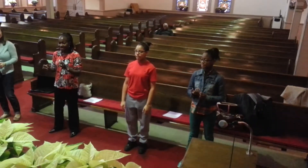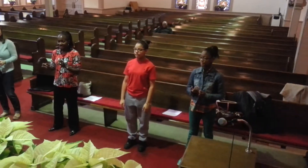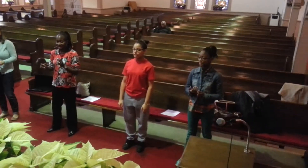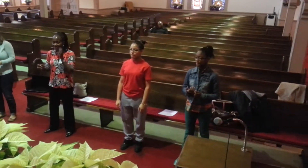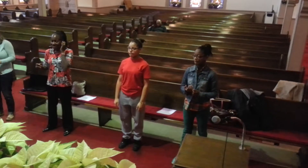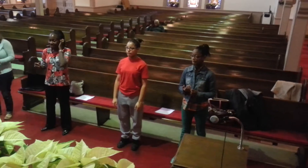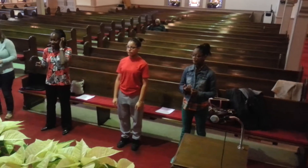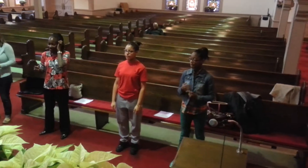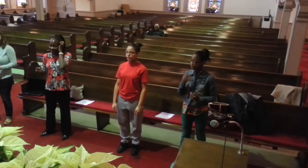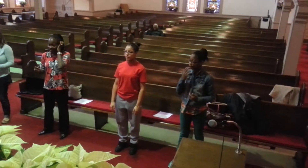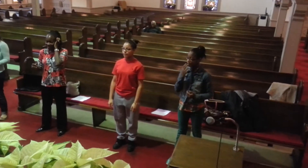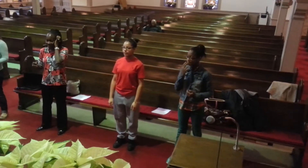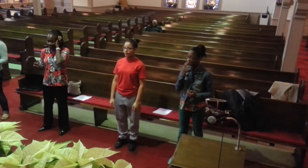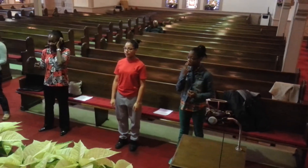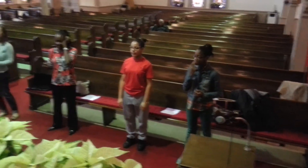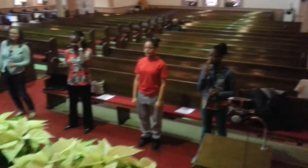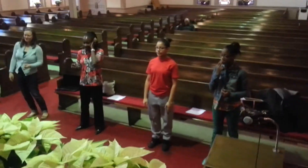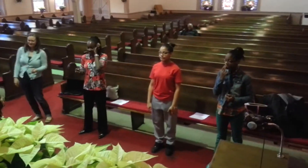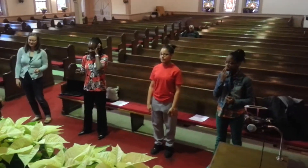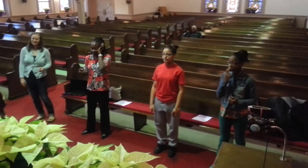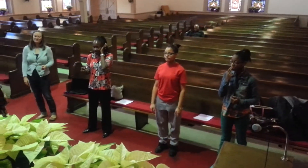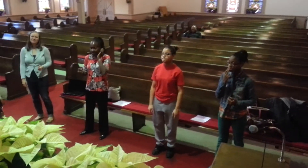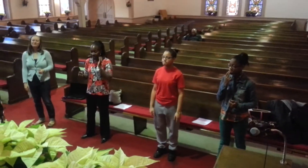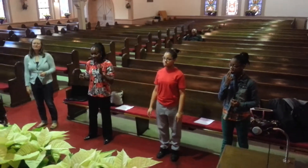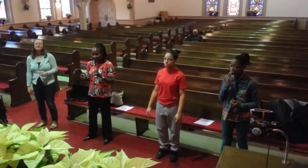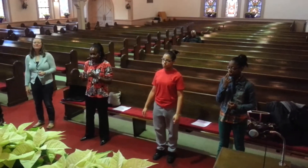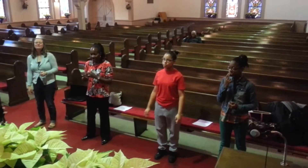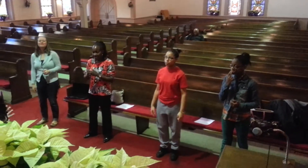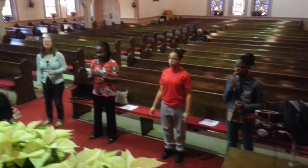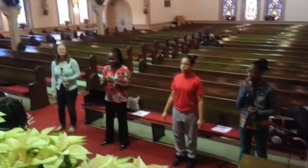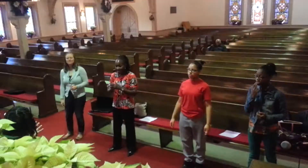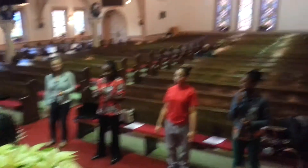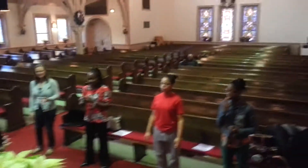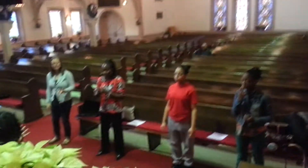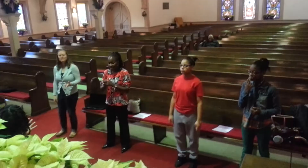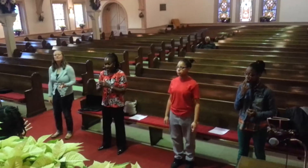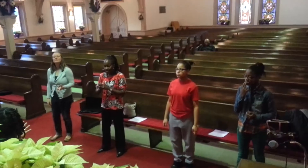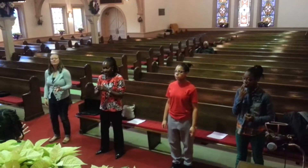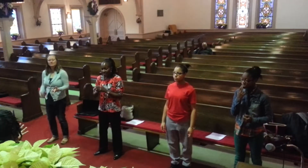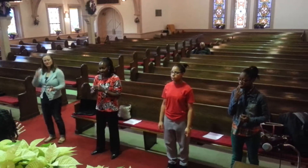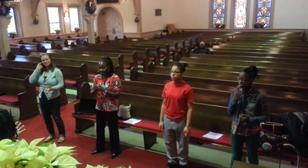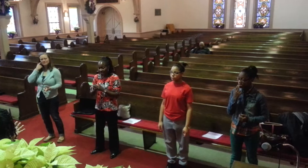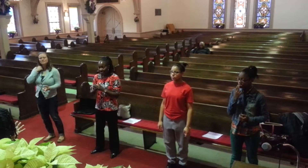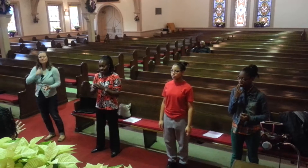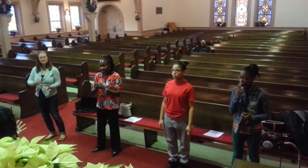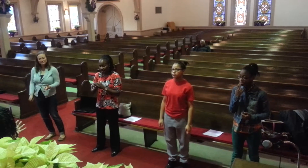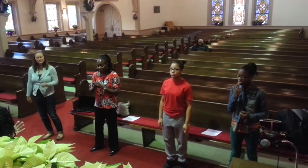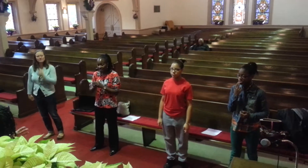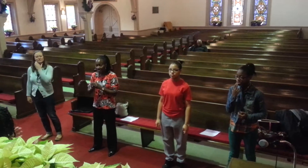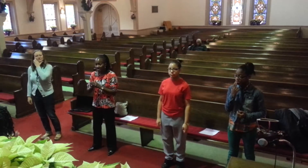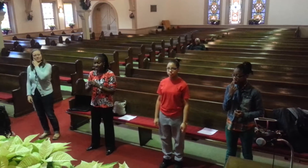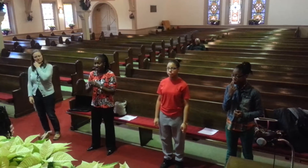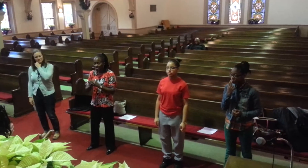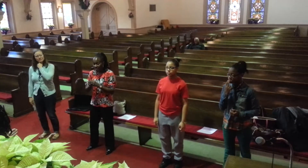song. Okay? You don't have that in the song, which means you have either signed too fast, which is generally the case. You've gotten through and now you're